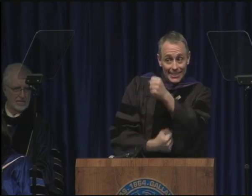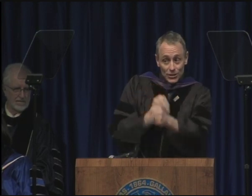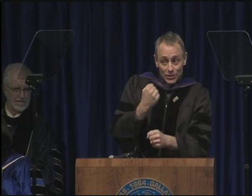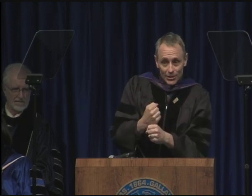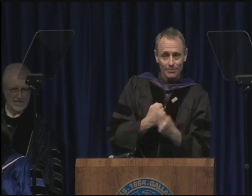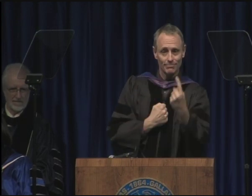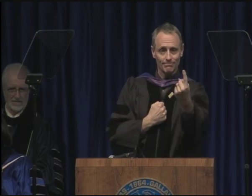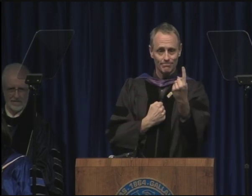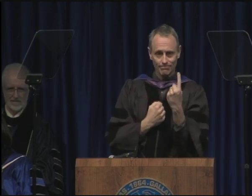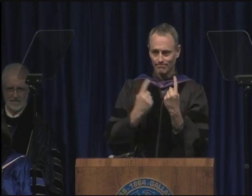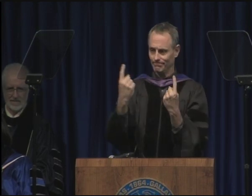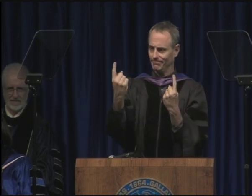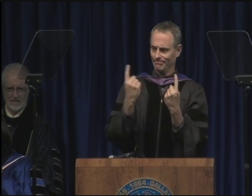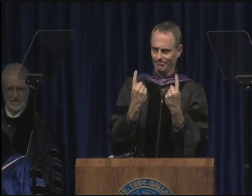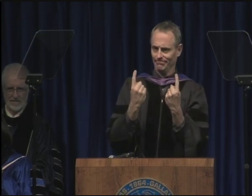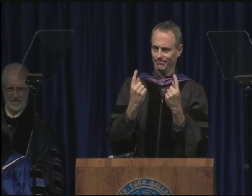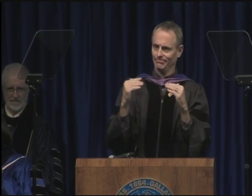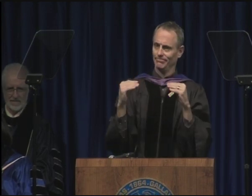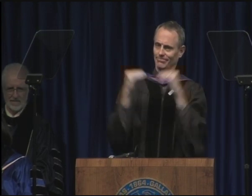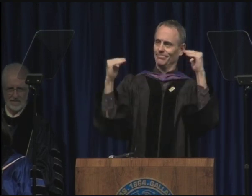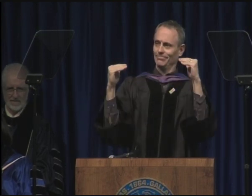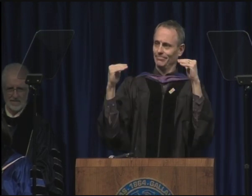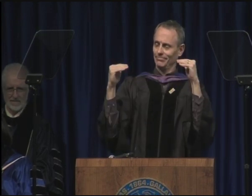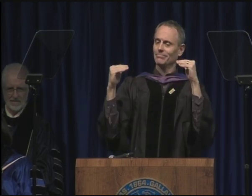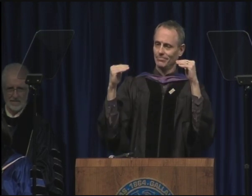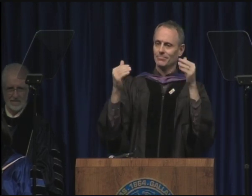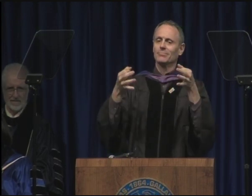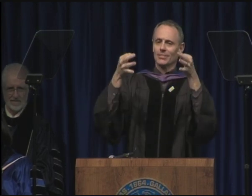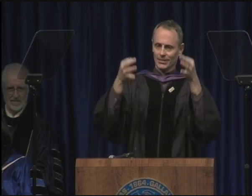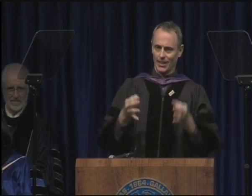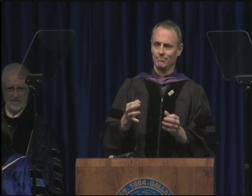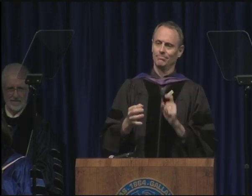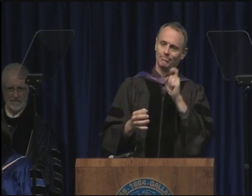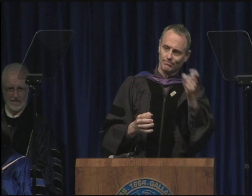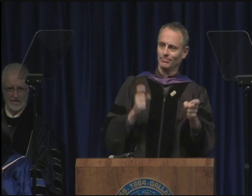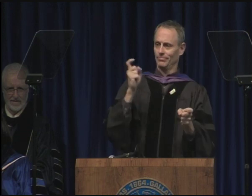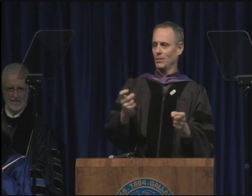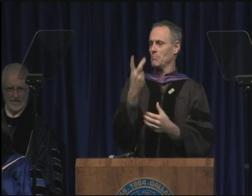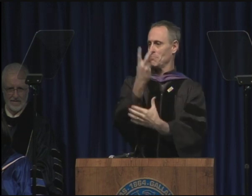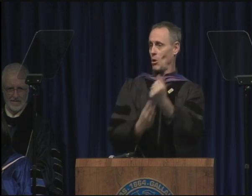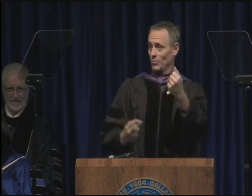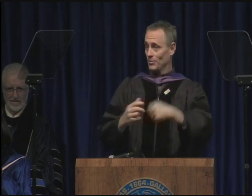every year. But this year, we had a tie that we couldn't break.